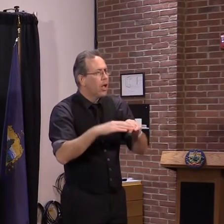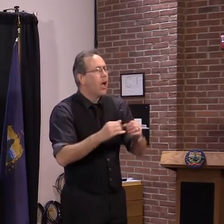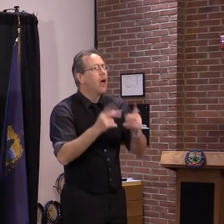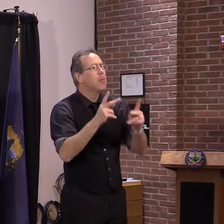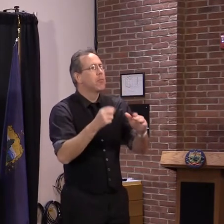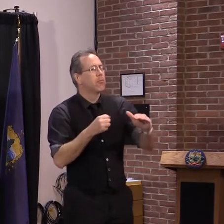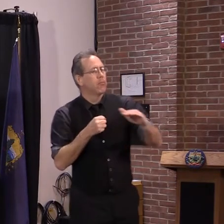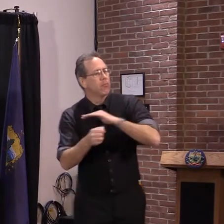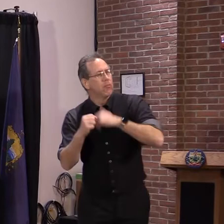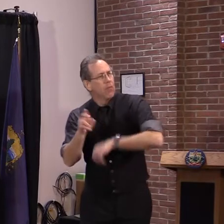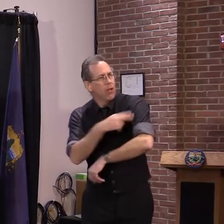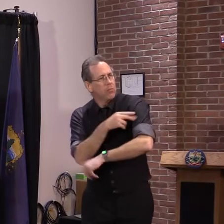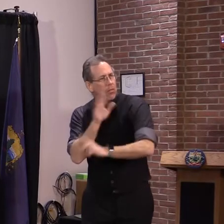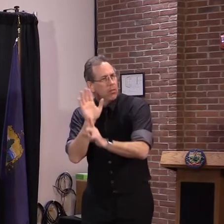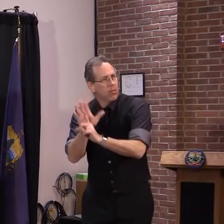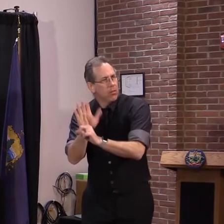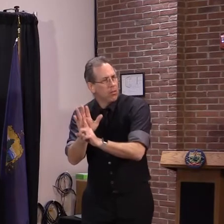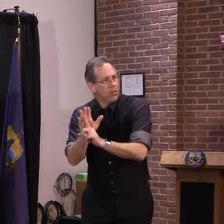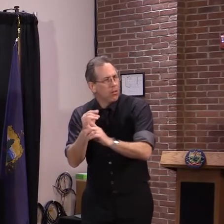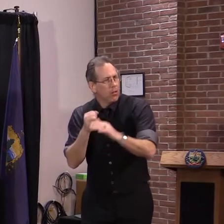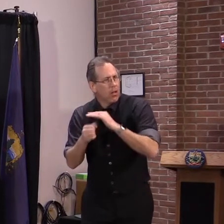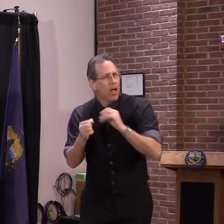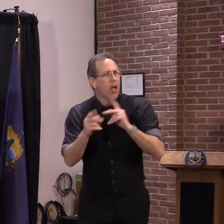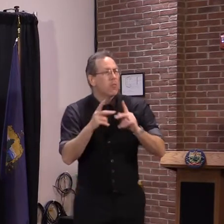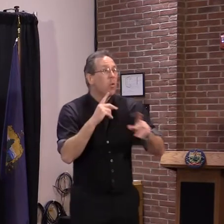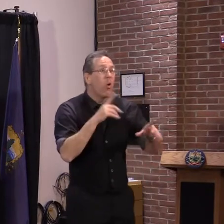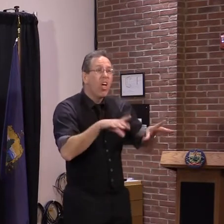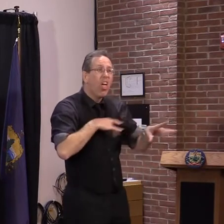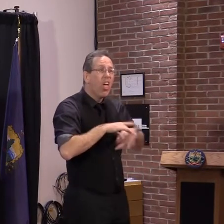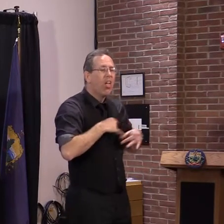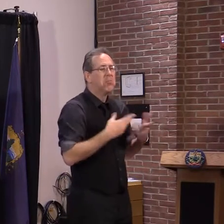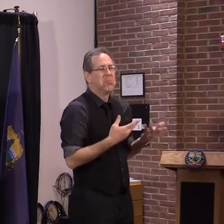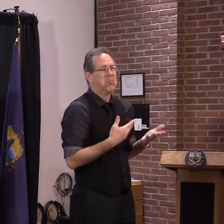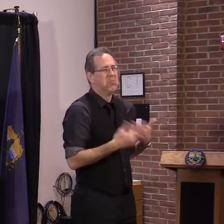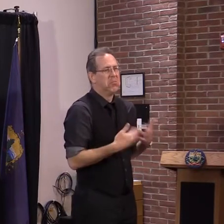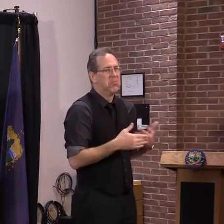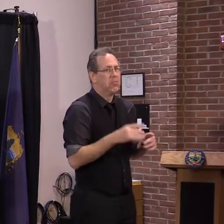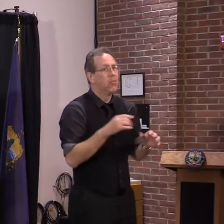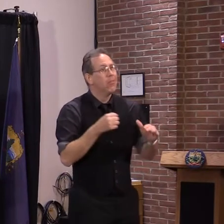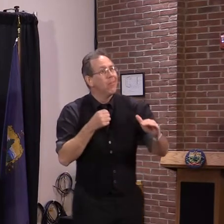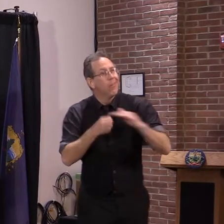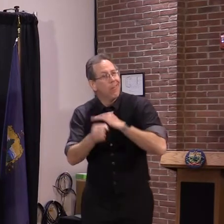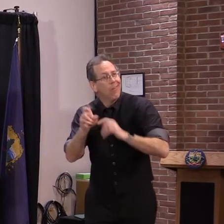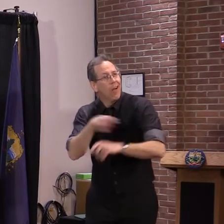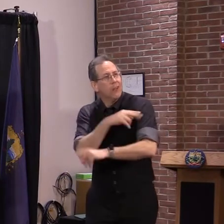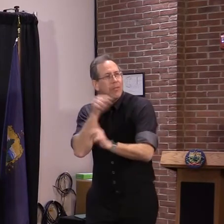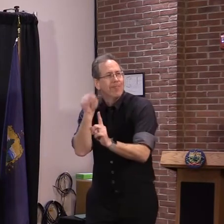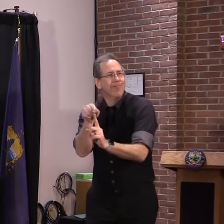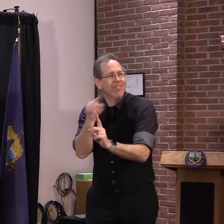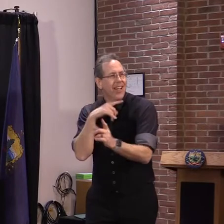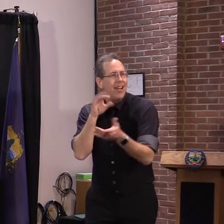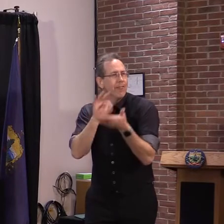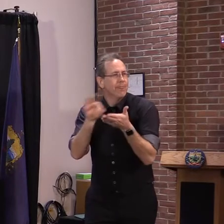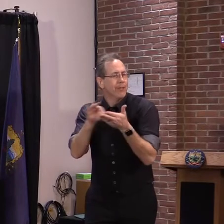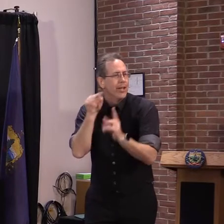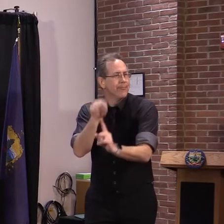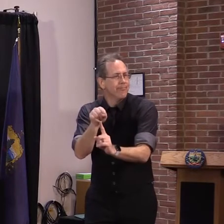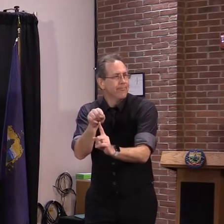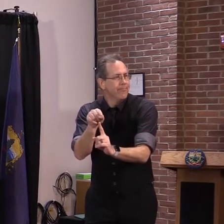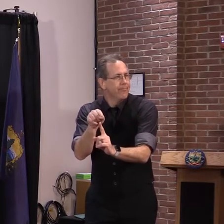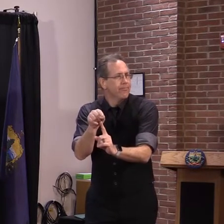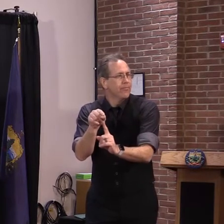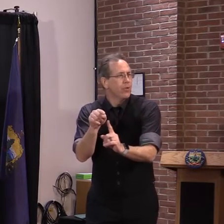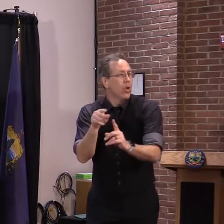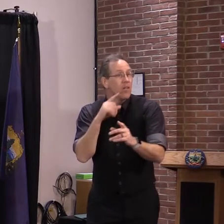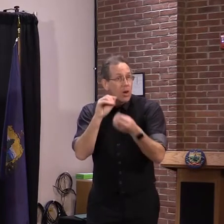than case counts, but we continue to see case counts drop as well as hospitalizations drop. But we do